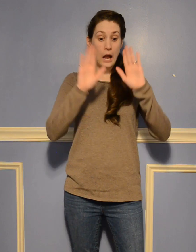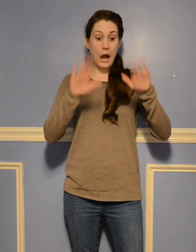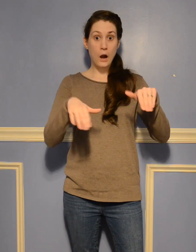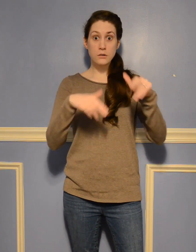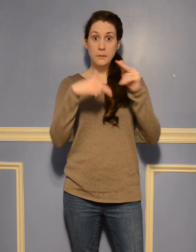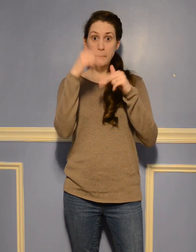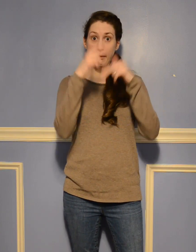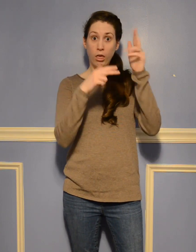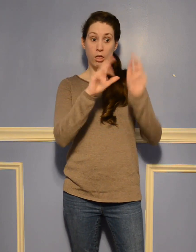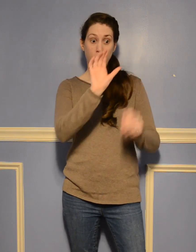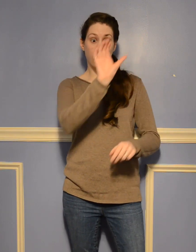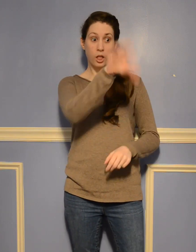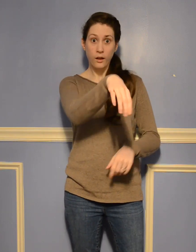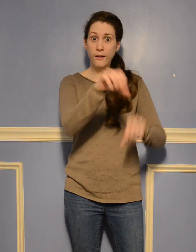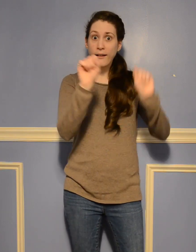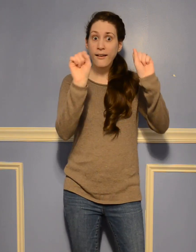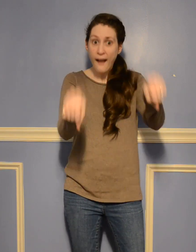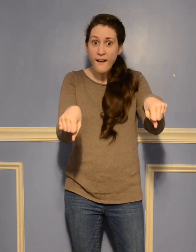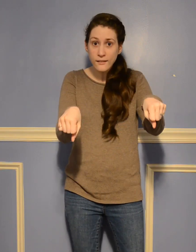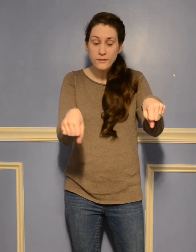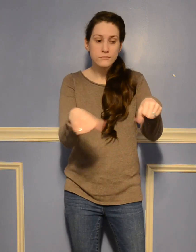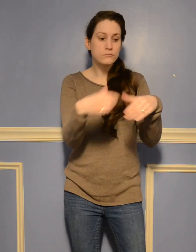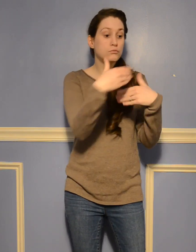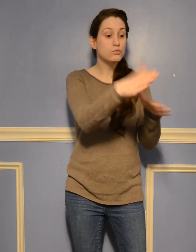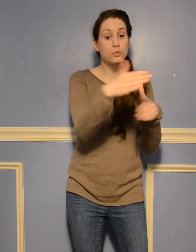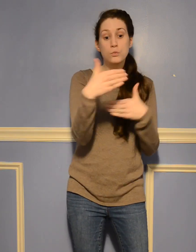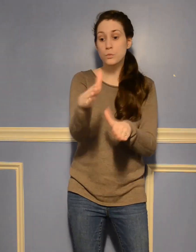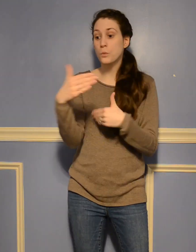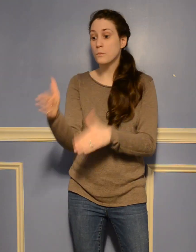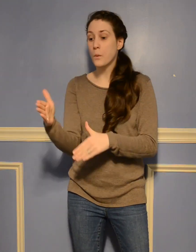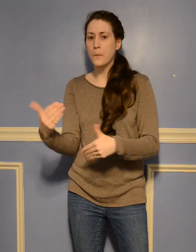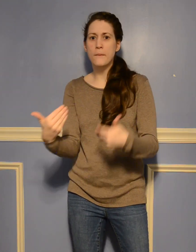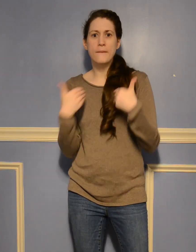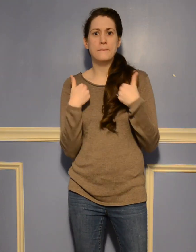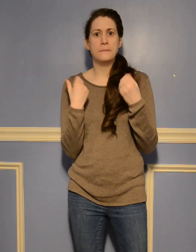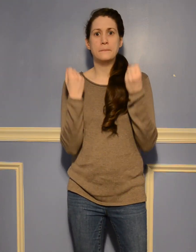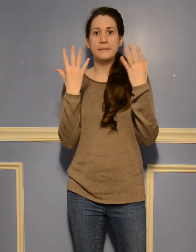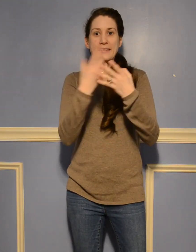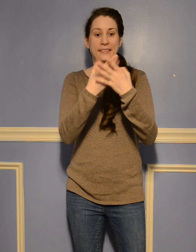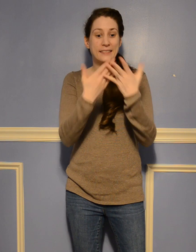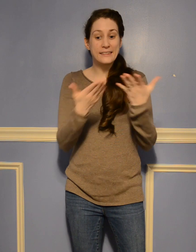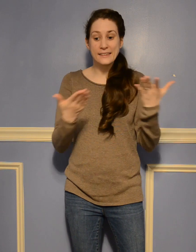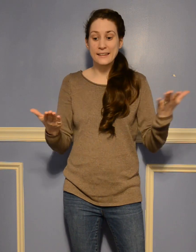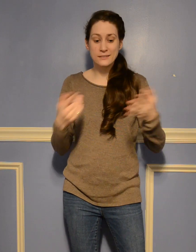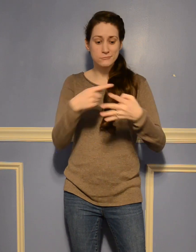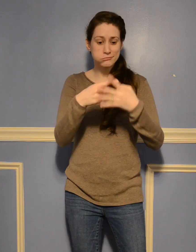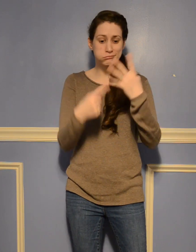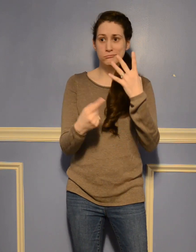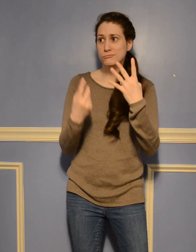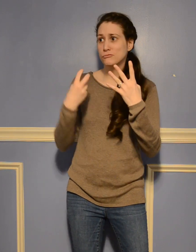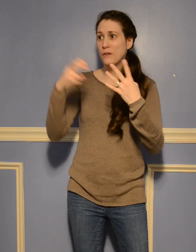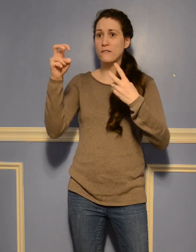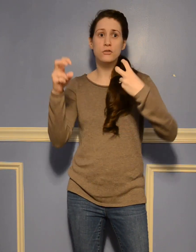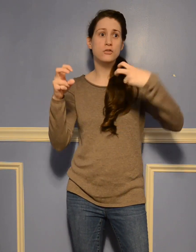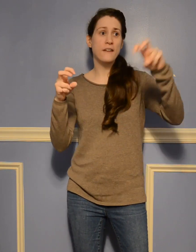There's a house we can build, every room inside is filled with things